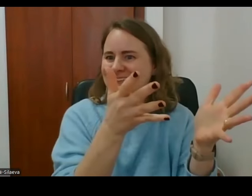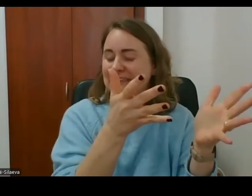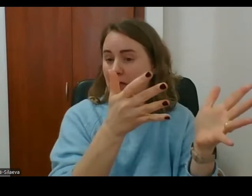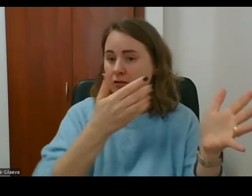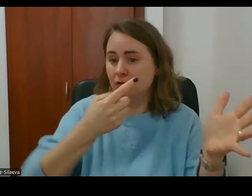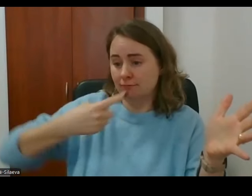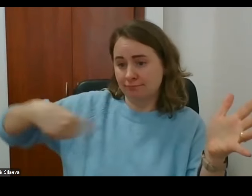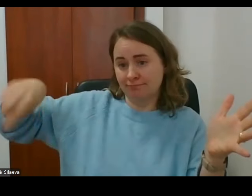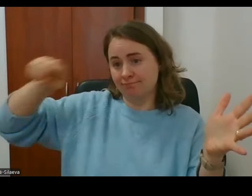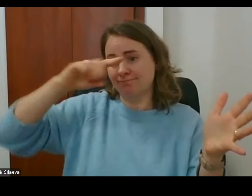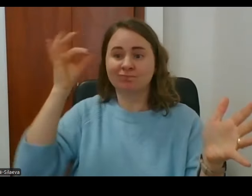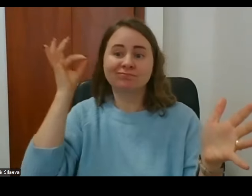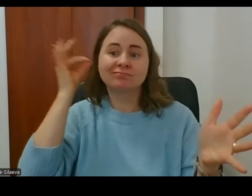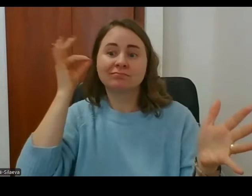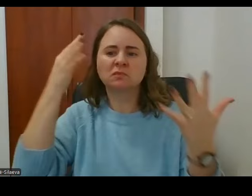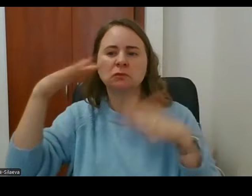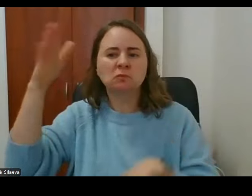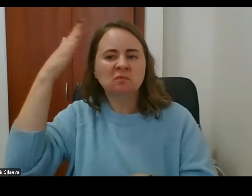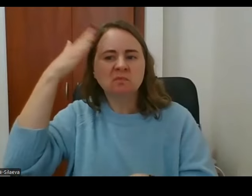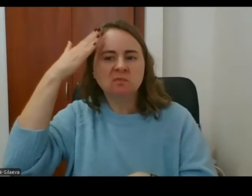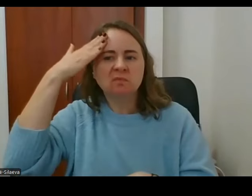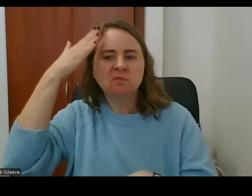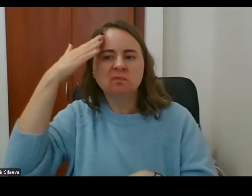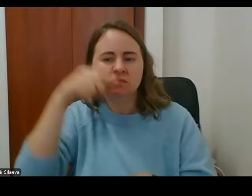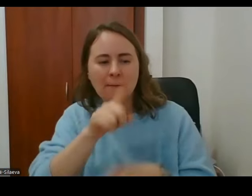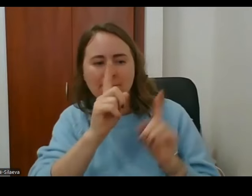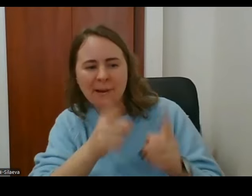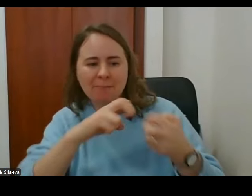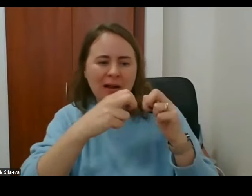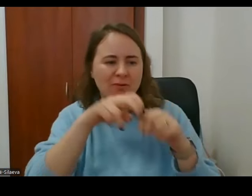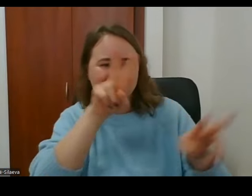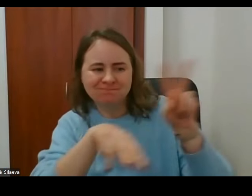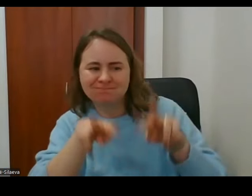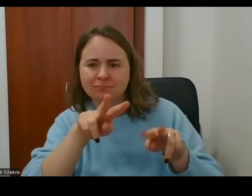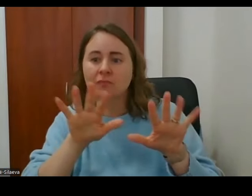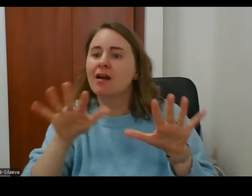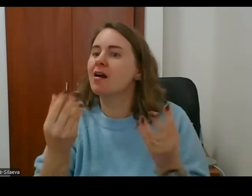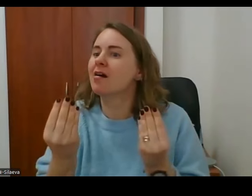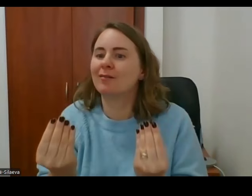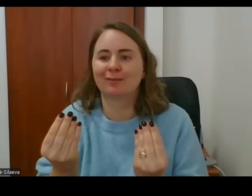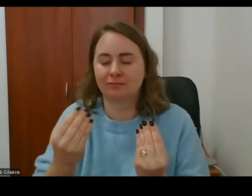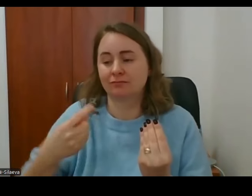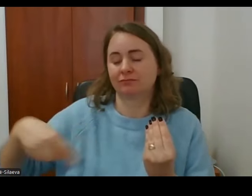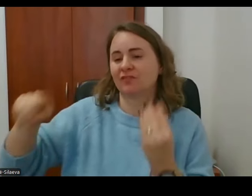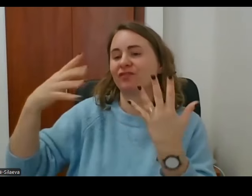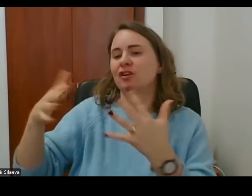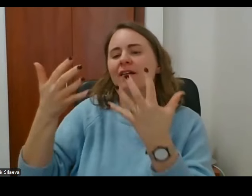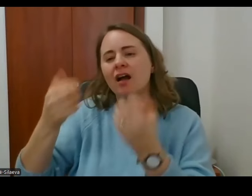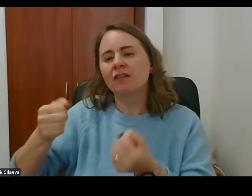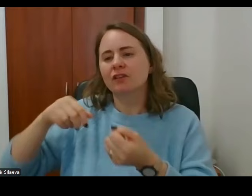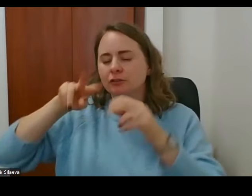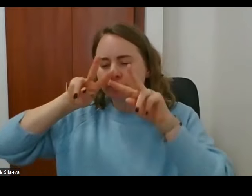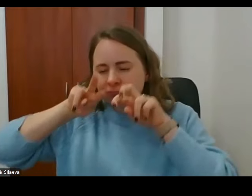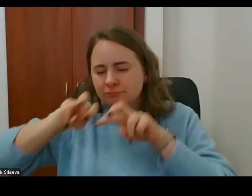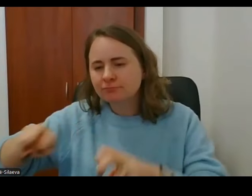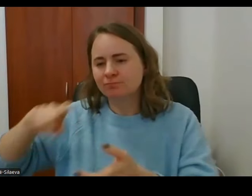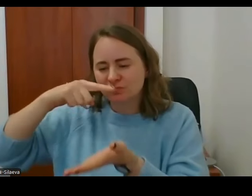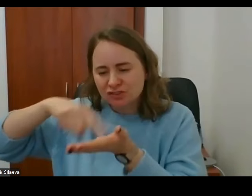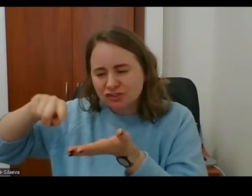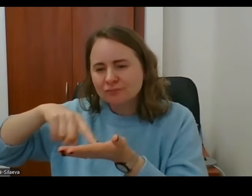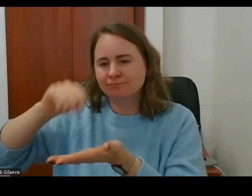And all the doctors, they know what are the standards because the hearing people know what are the problems of